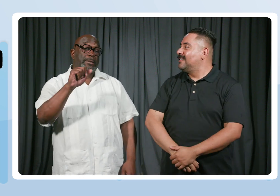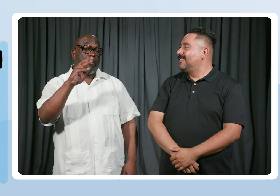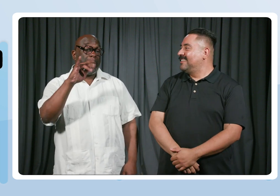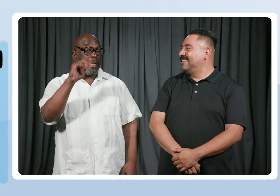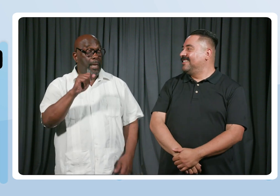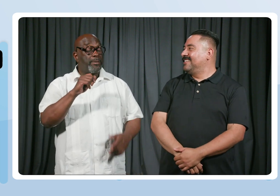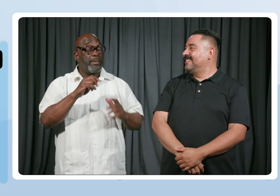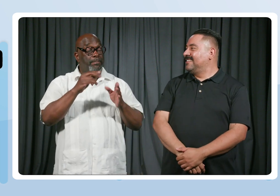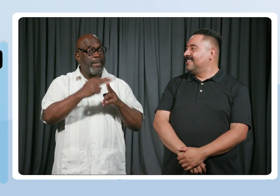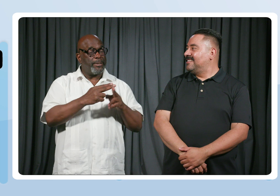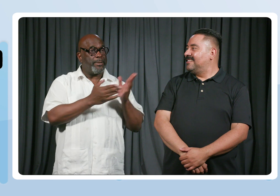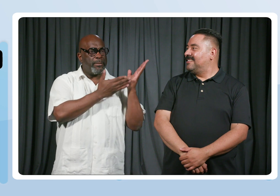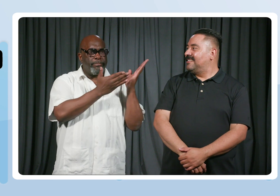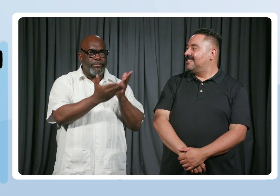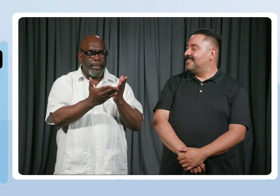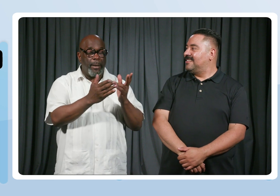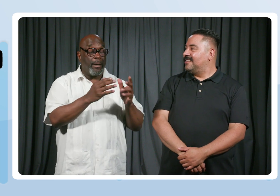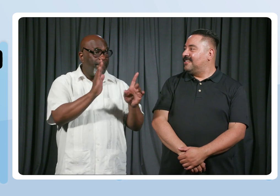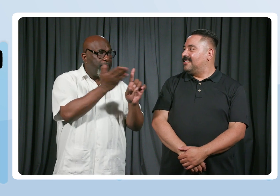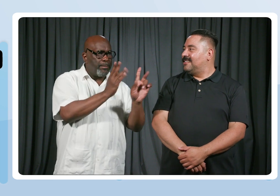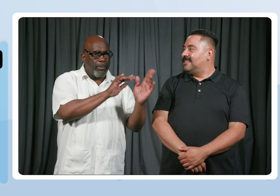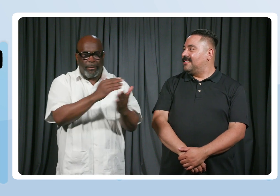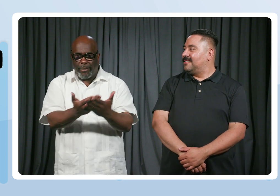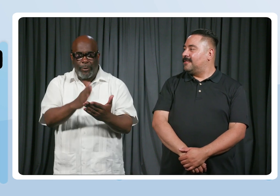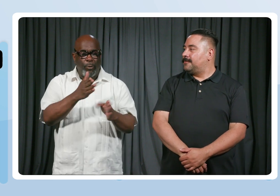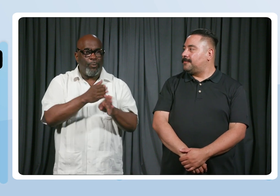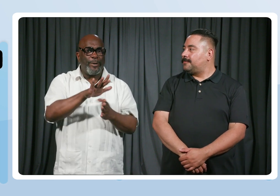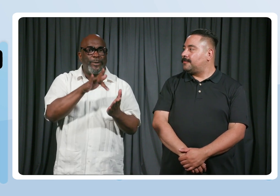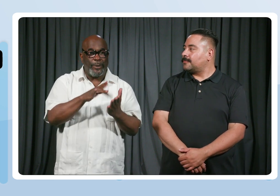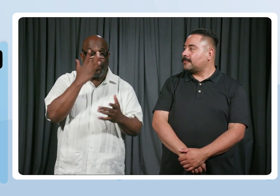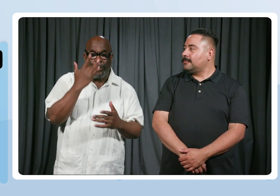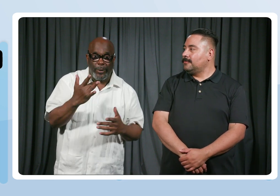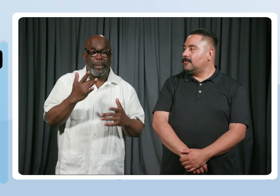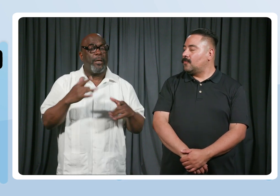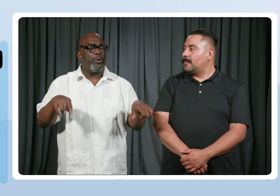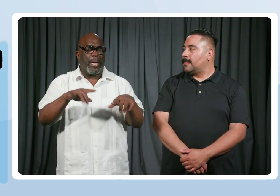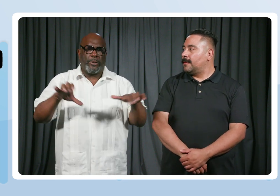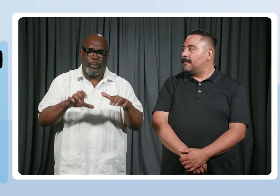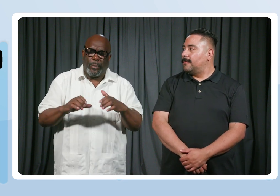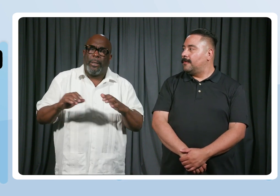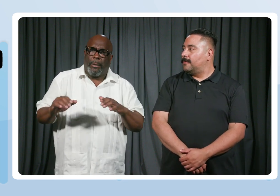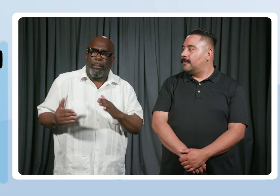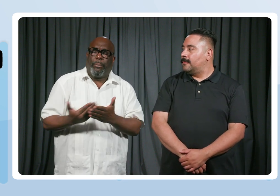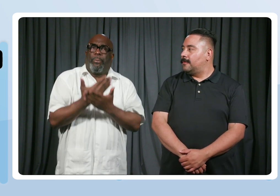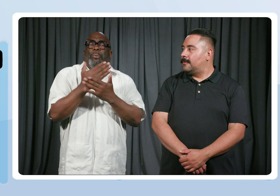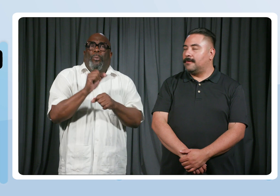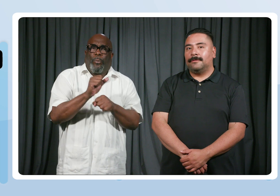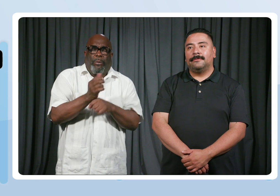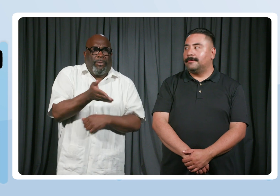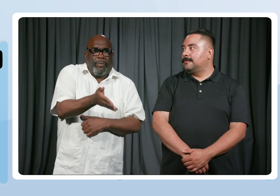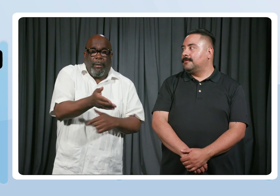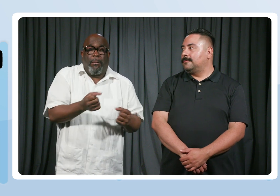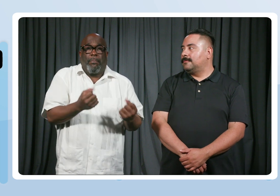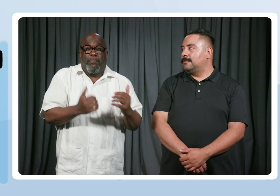to your Career Center early. You guys are doing pioneering work in the Career Center to help people with disabilities, mostly adults, connect on a